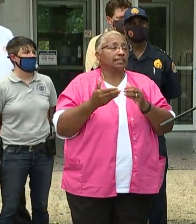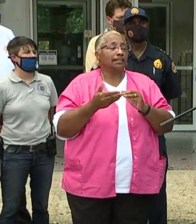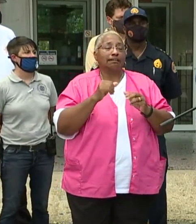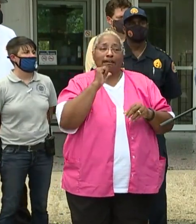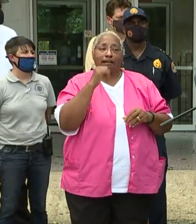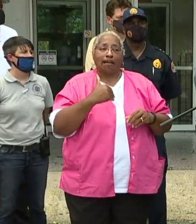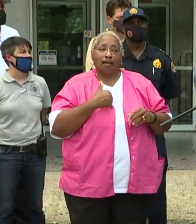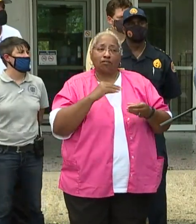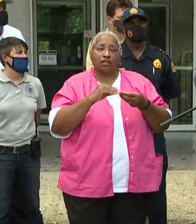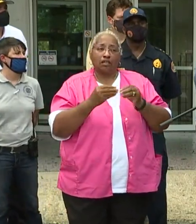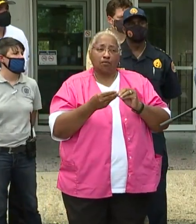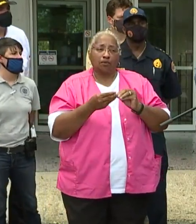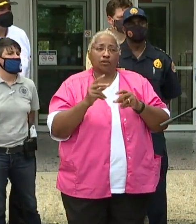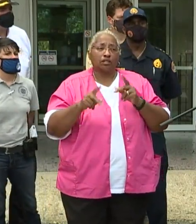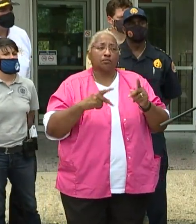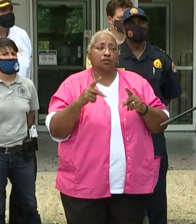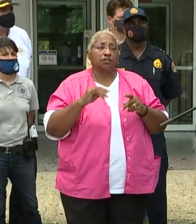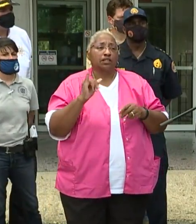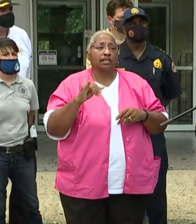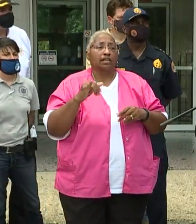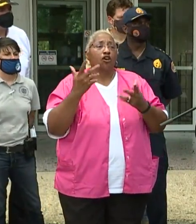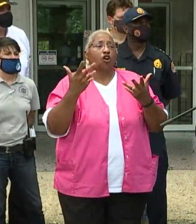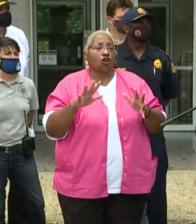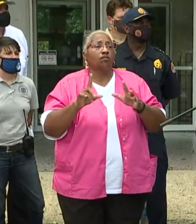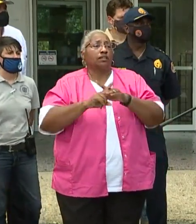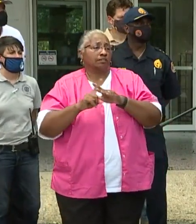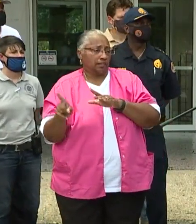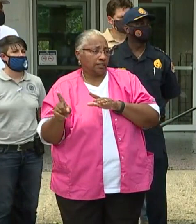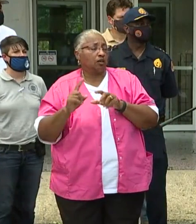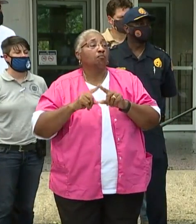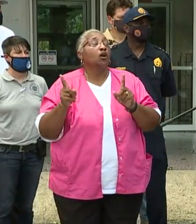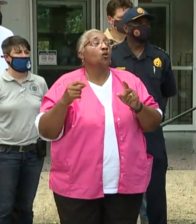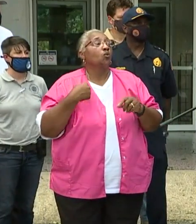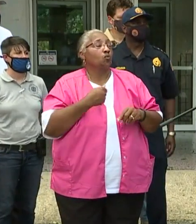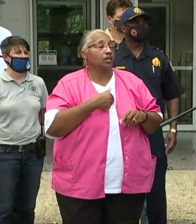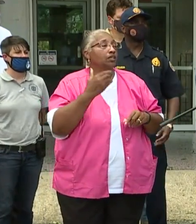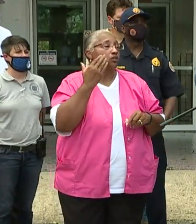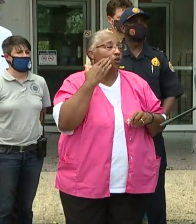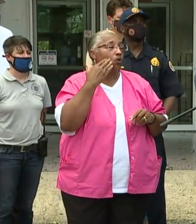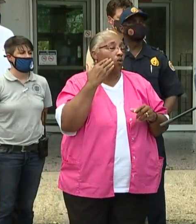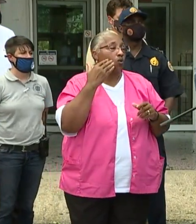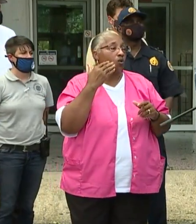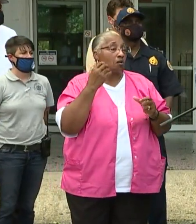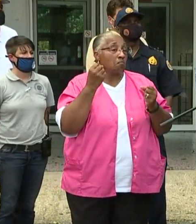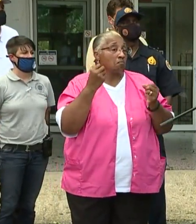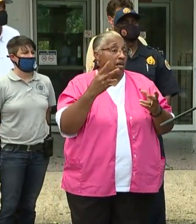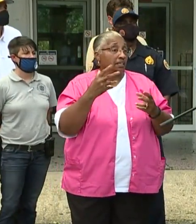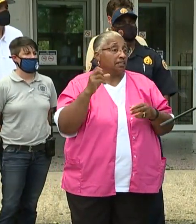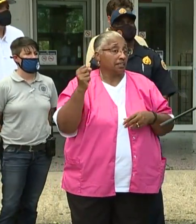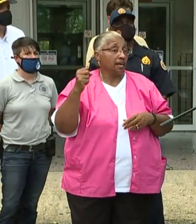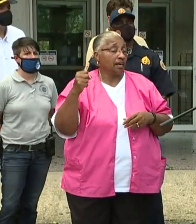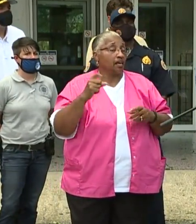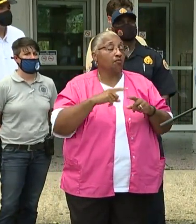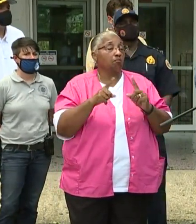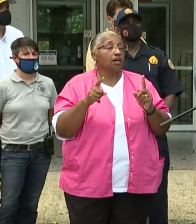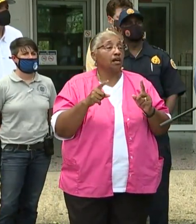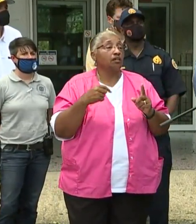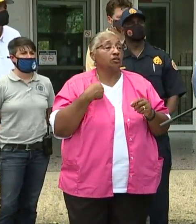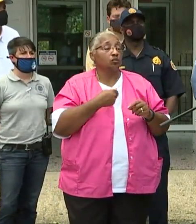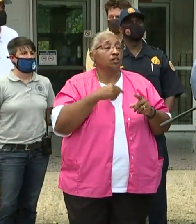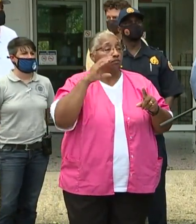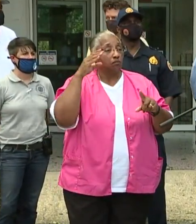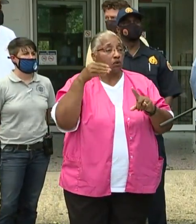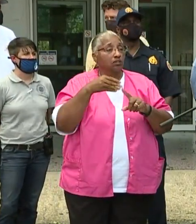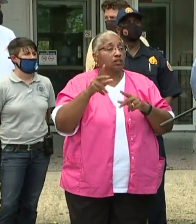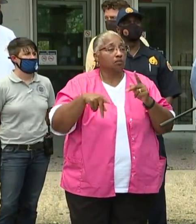for you in regards to those who evacuated, but we do know a large amount did. But at the end of the day, we're really focusing